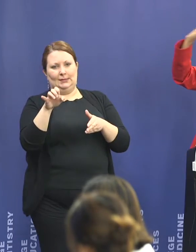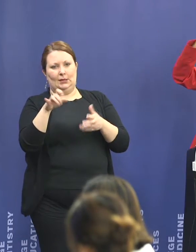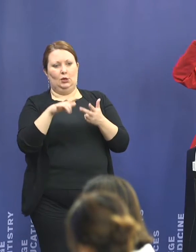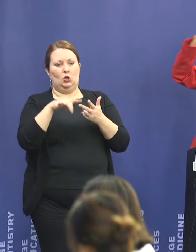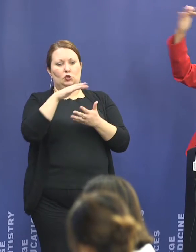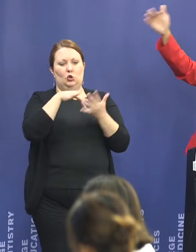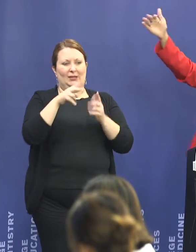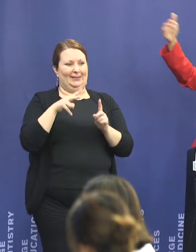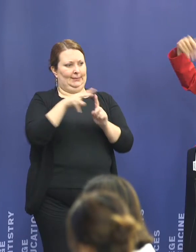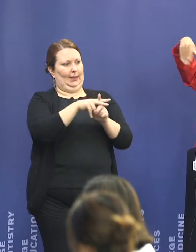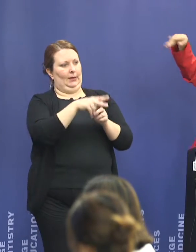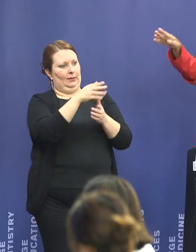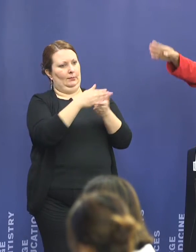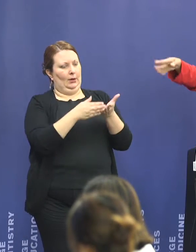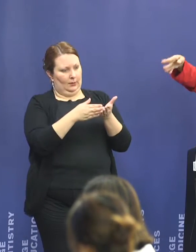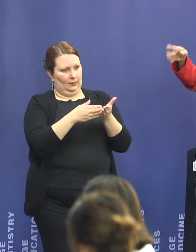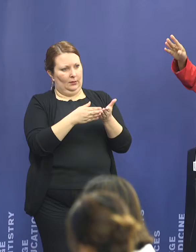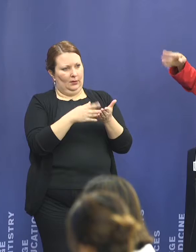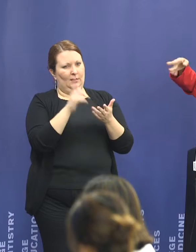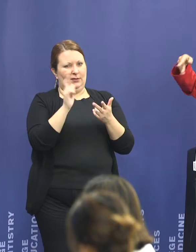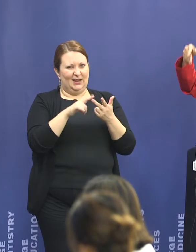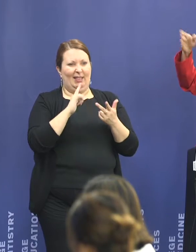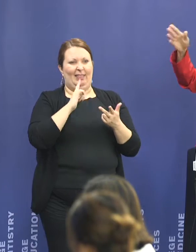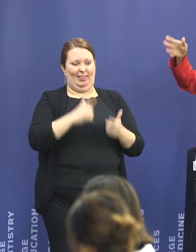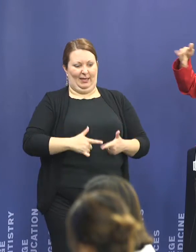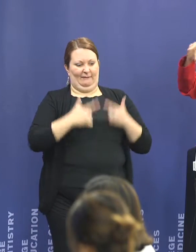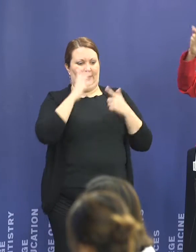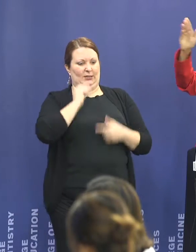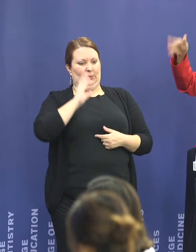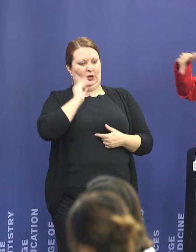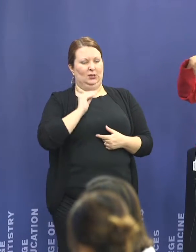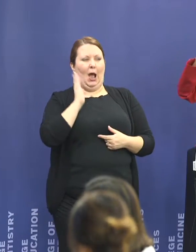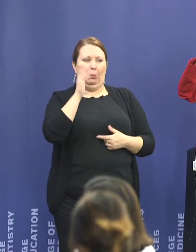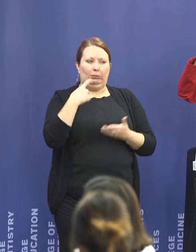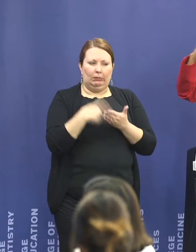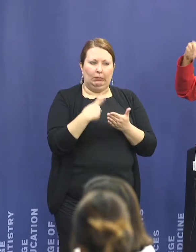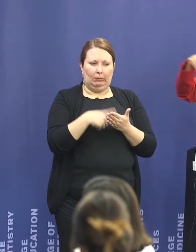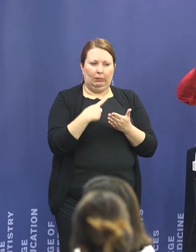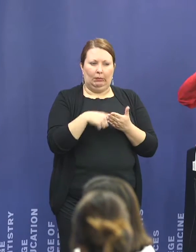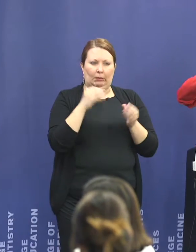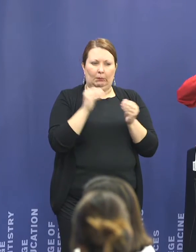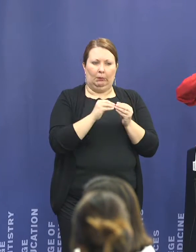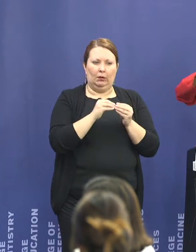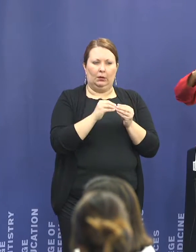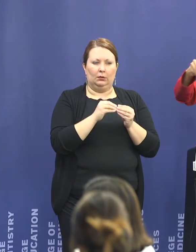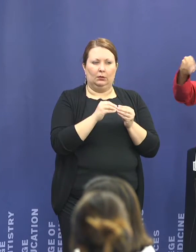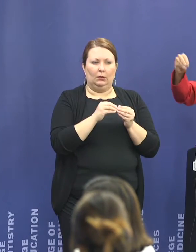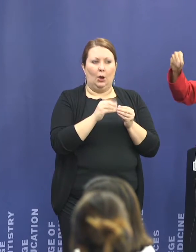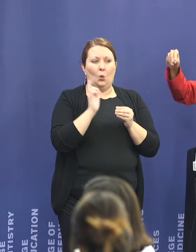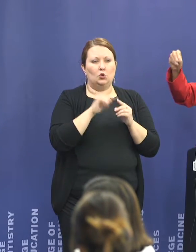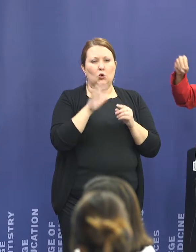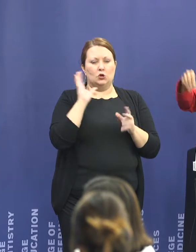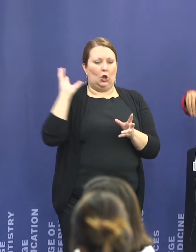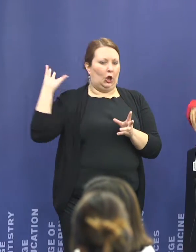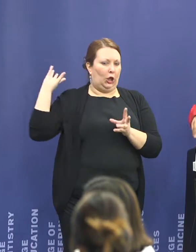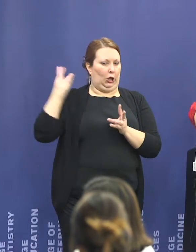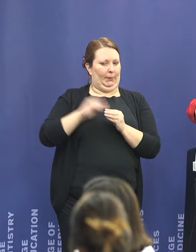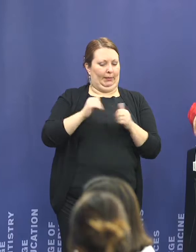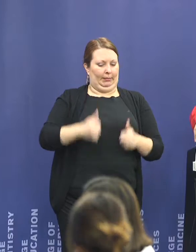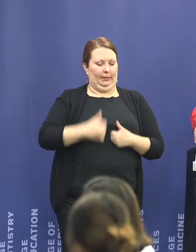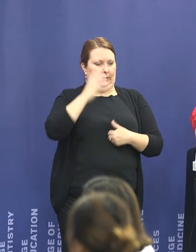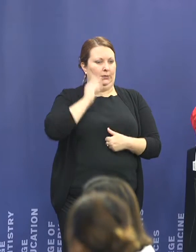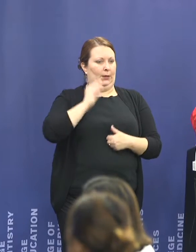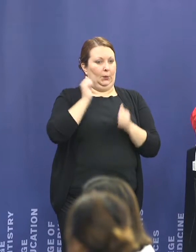that socially assigned component. We need lived experience, and I'll be talking a lot about that. You know, what is your cumulative experience